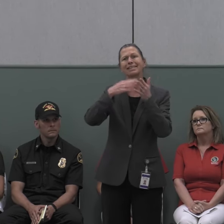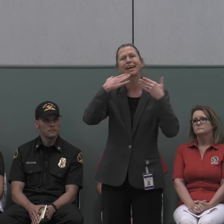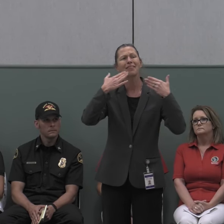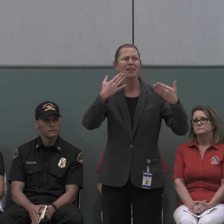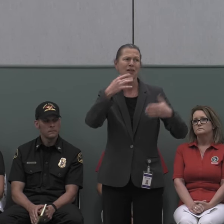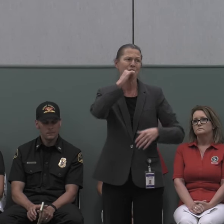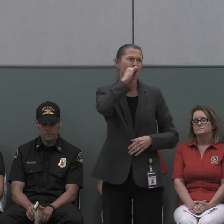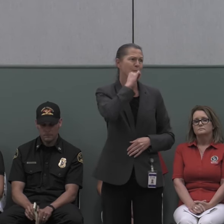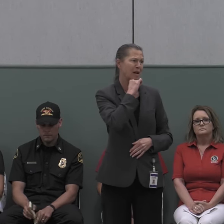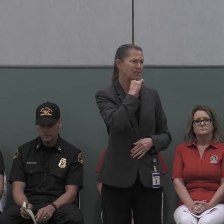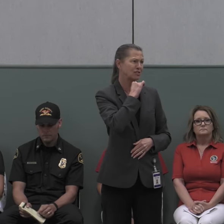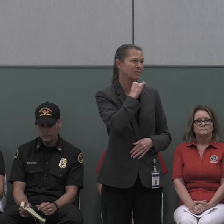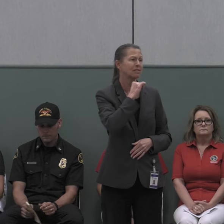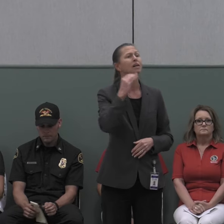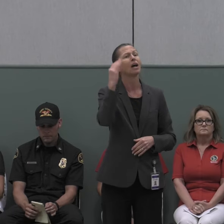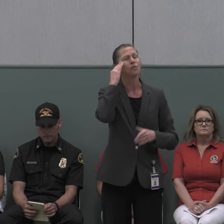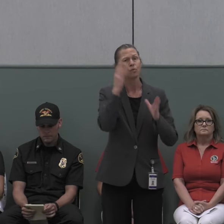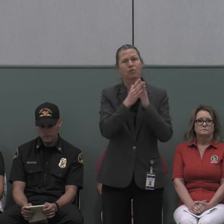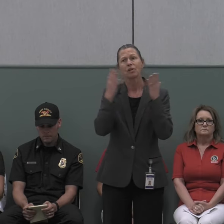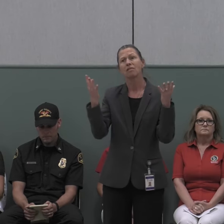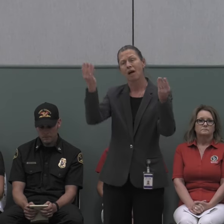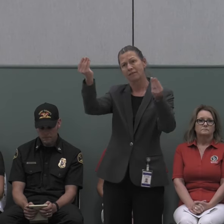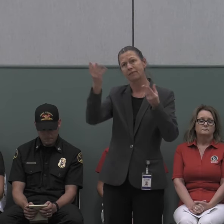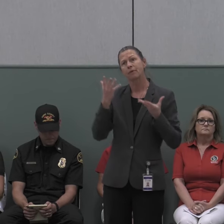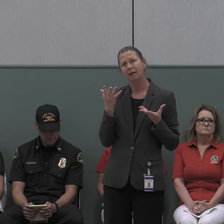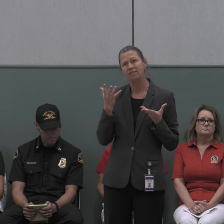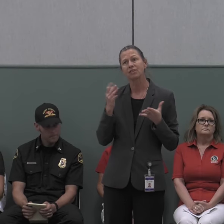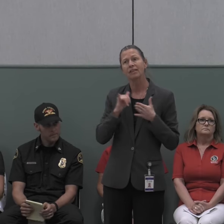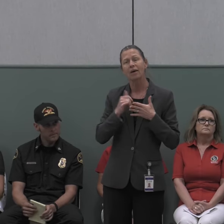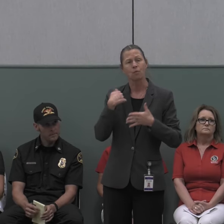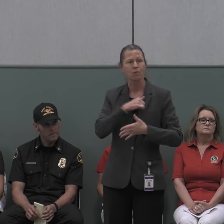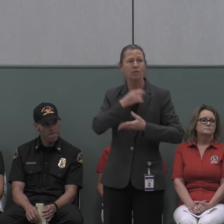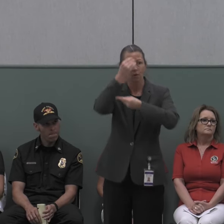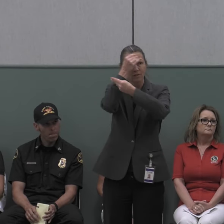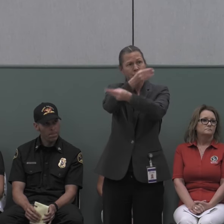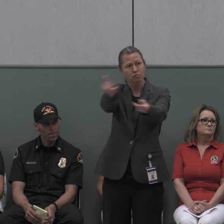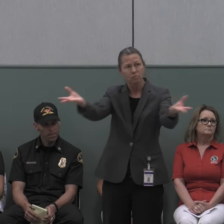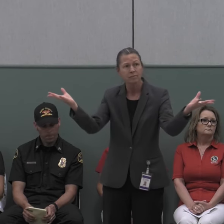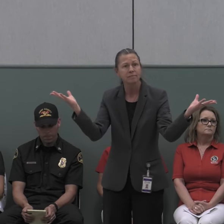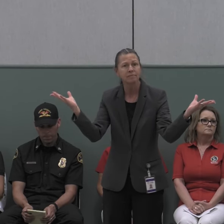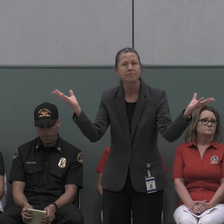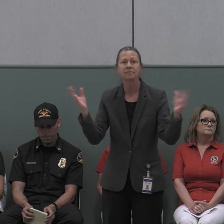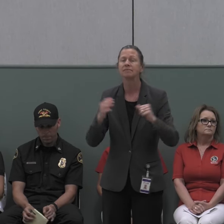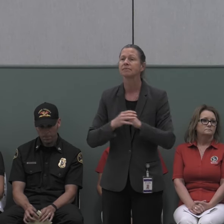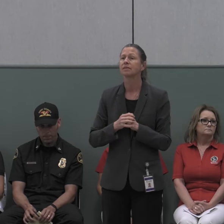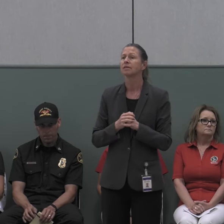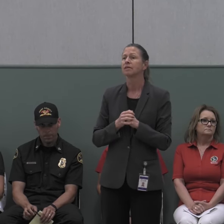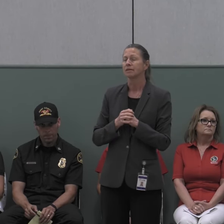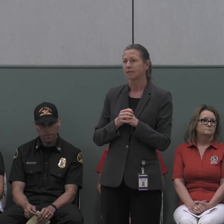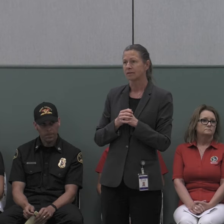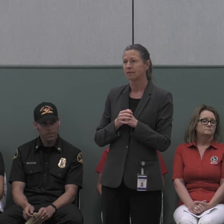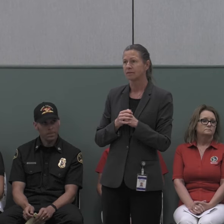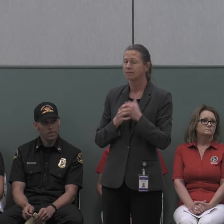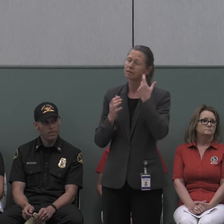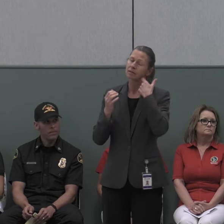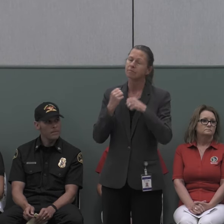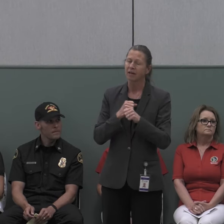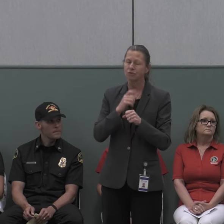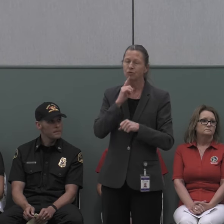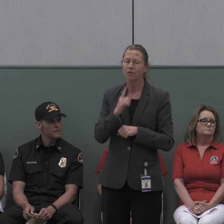this. I know this, there's a lot of information in here that we want to get to you. So we want to make sure that you get everything and what you